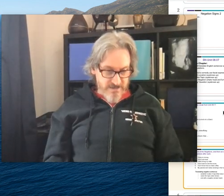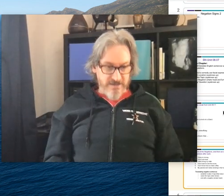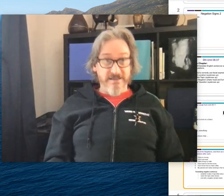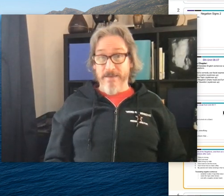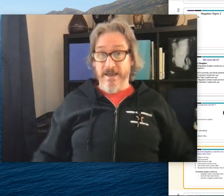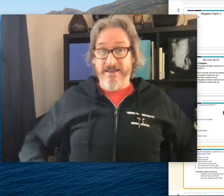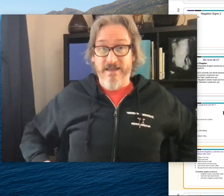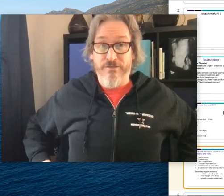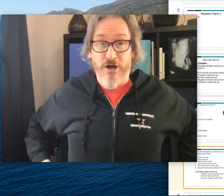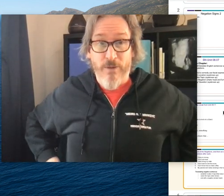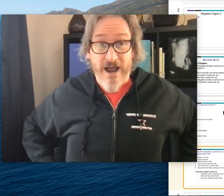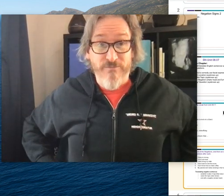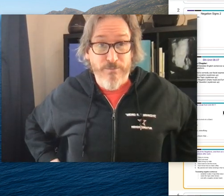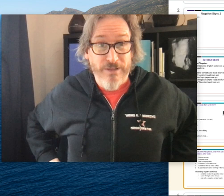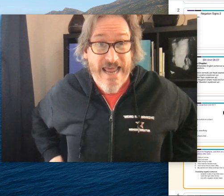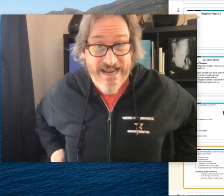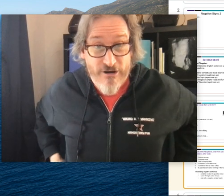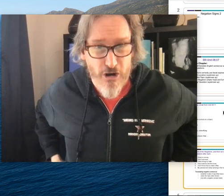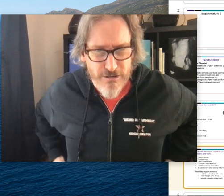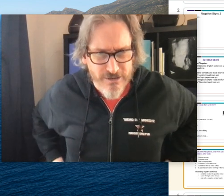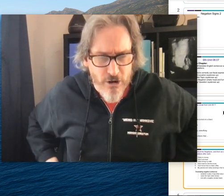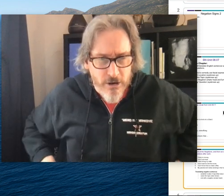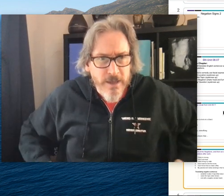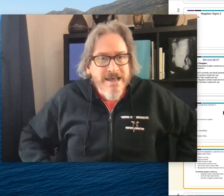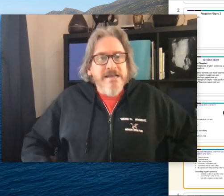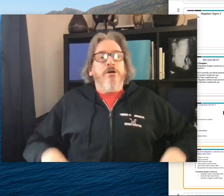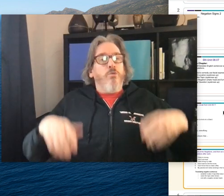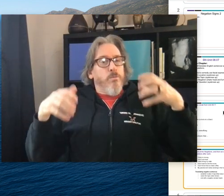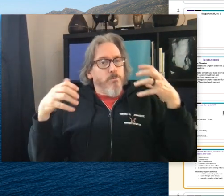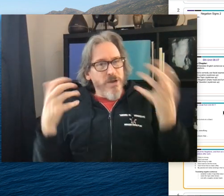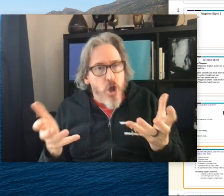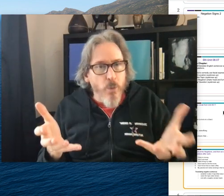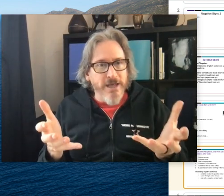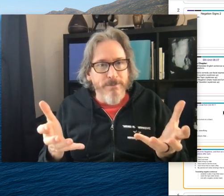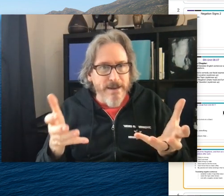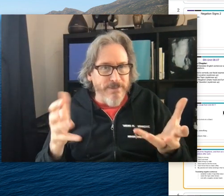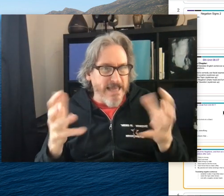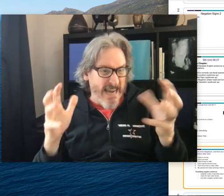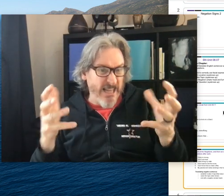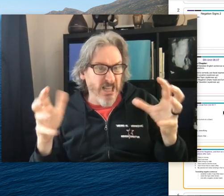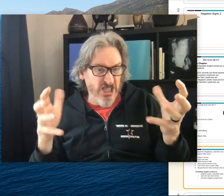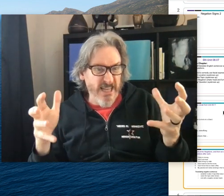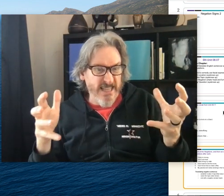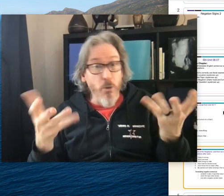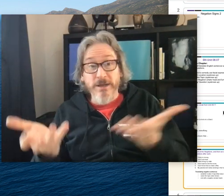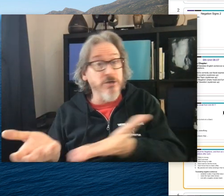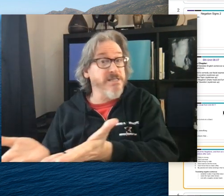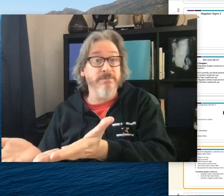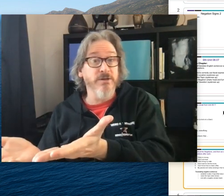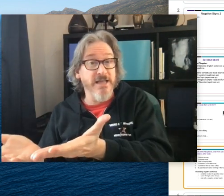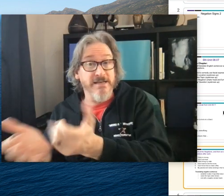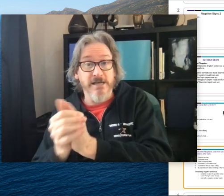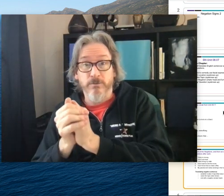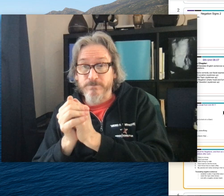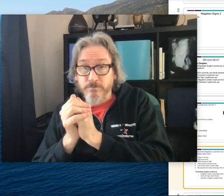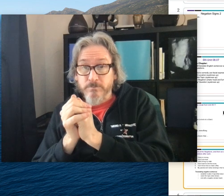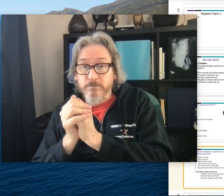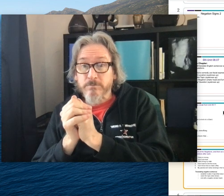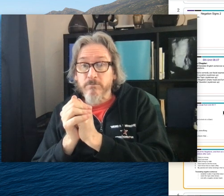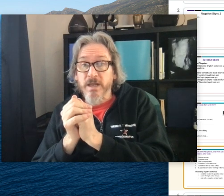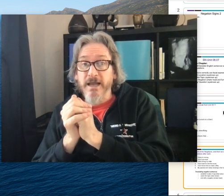manipulated them to think that they made that thought when I've been planning it all along. We know we can manipulate English like that. Well, we can do the same thing with